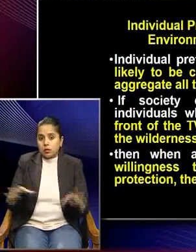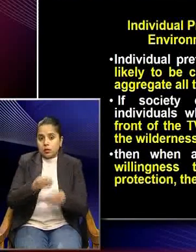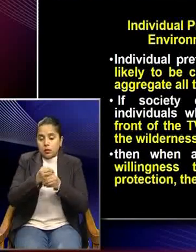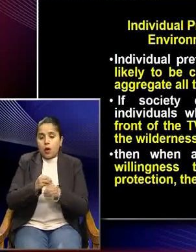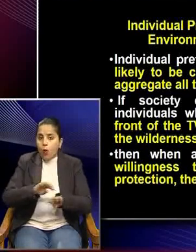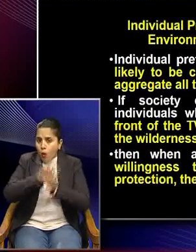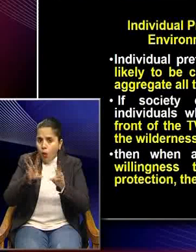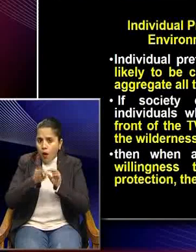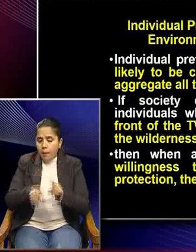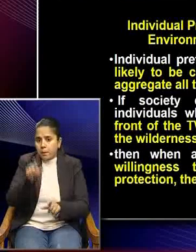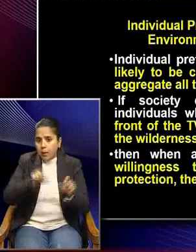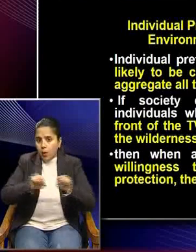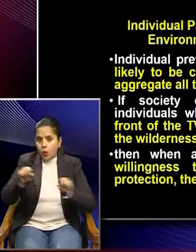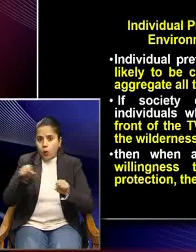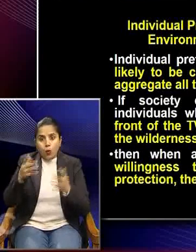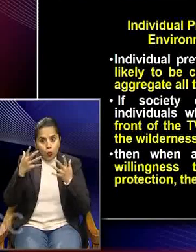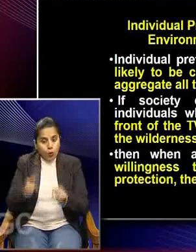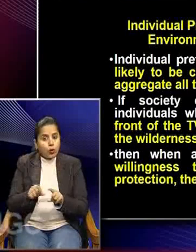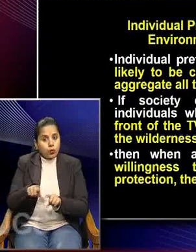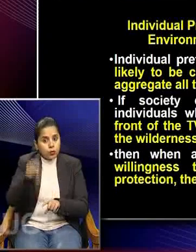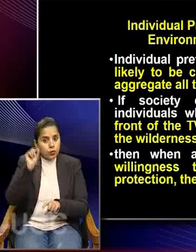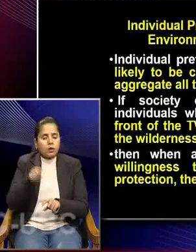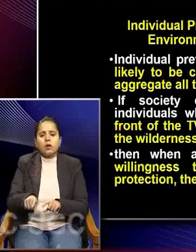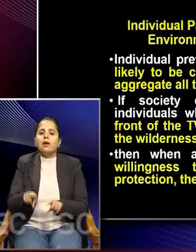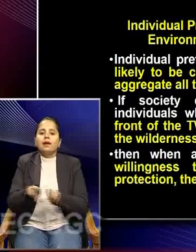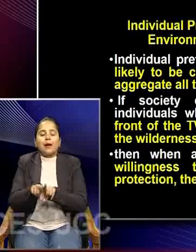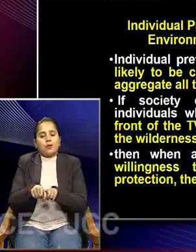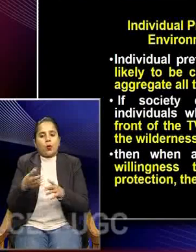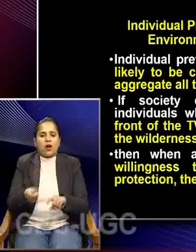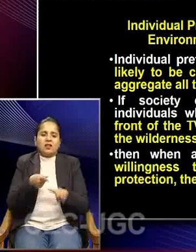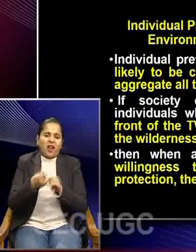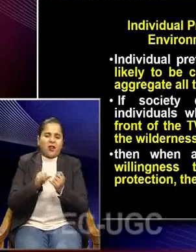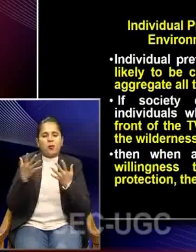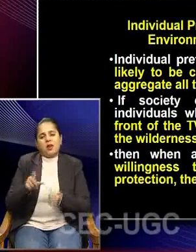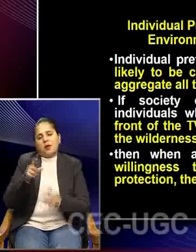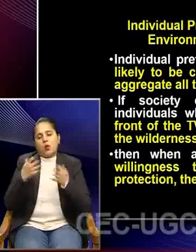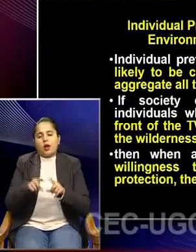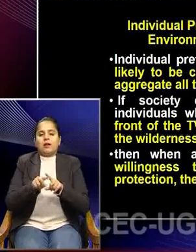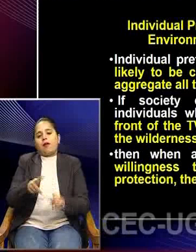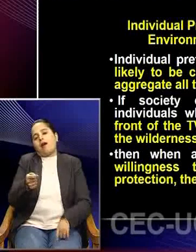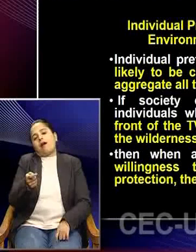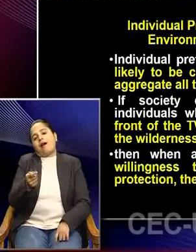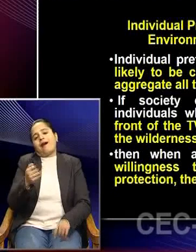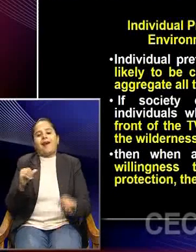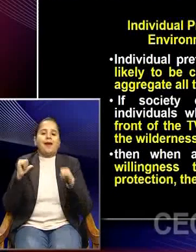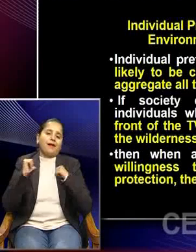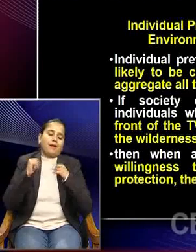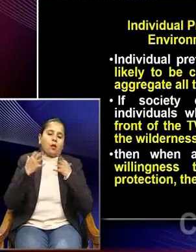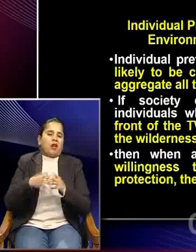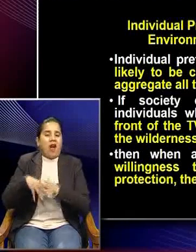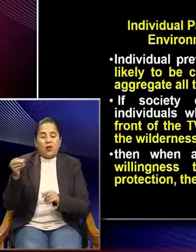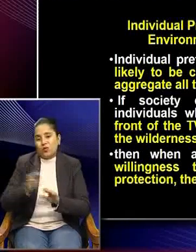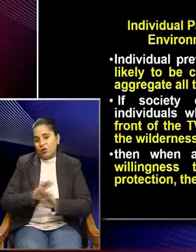all those individuals who prefer a weekend in front of the TV, any